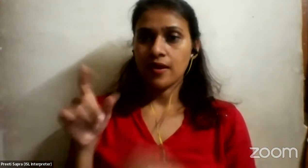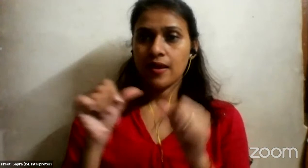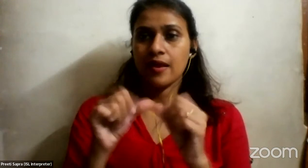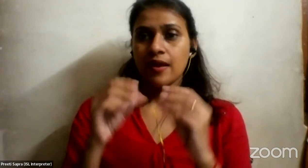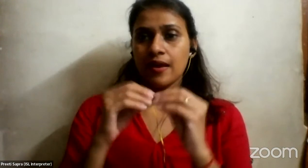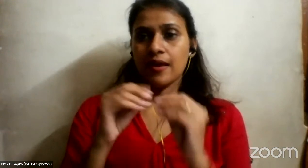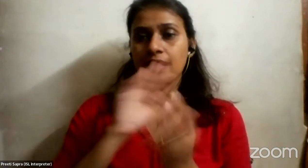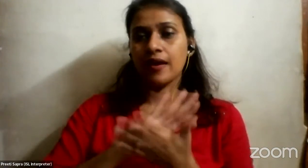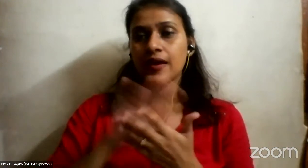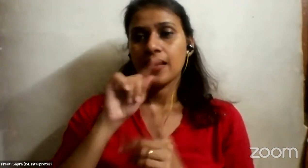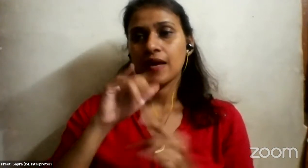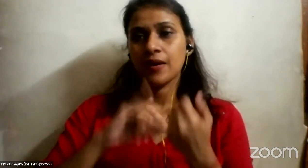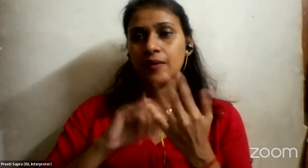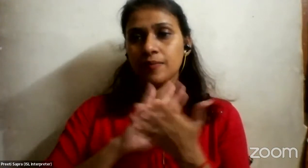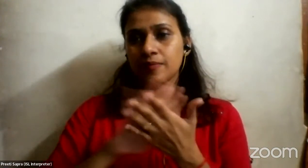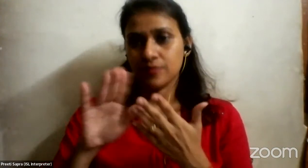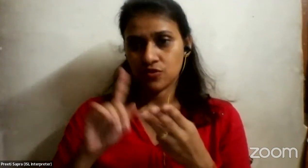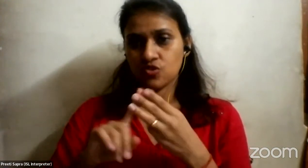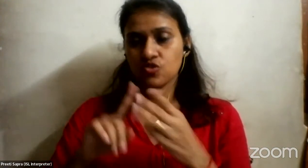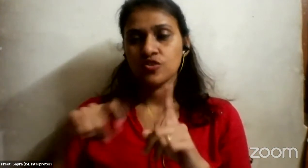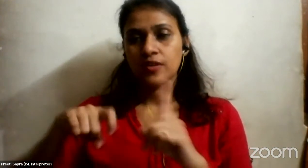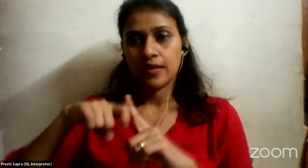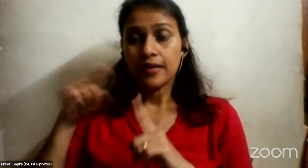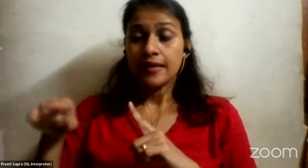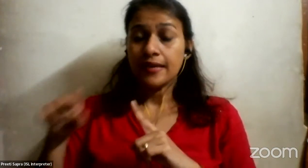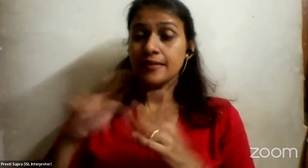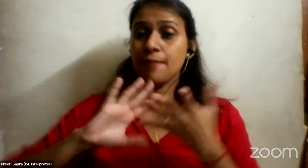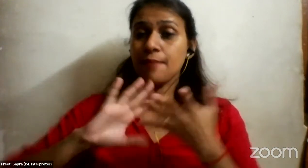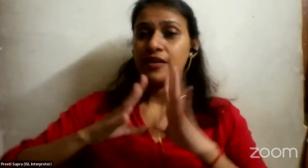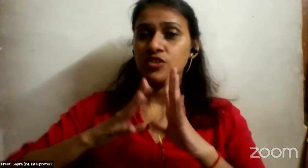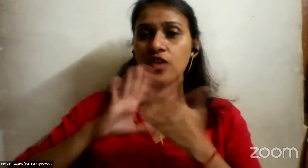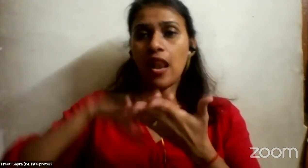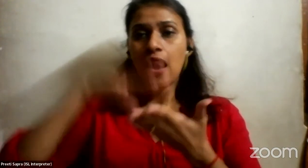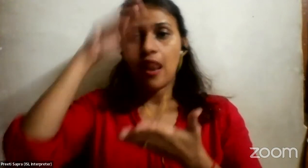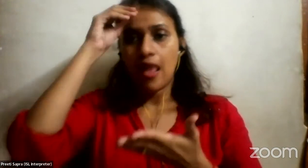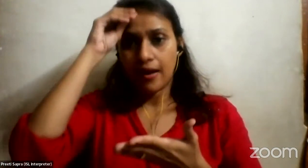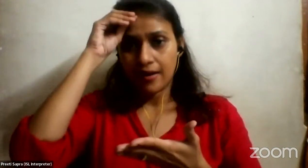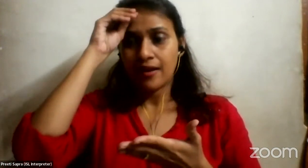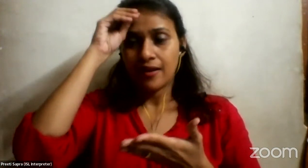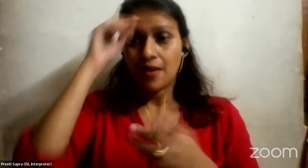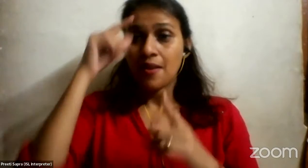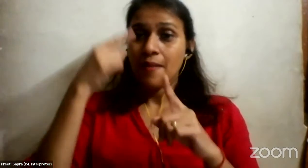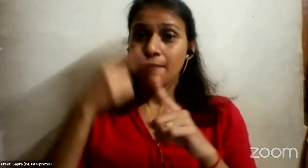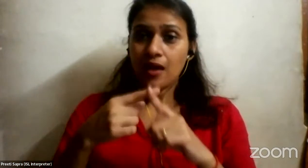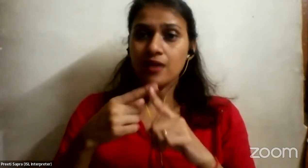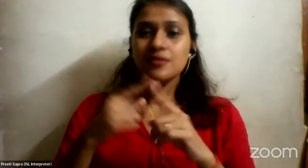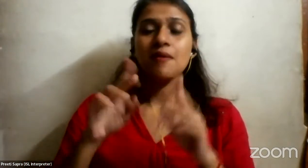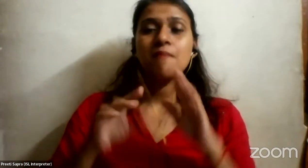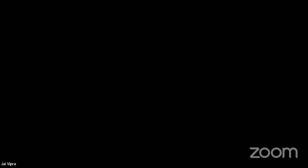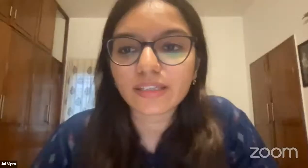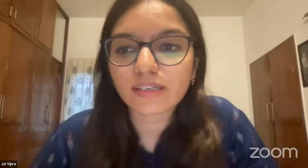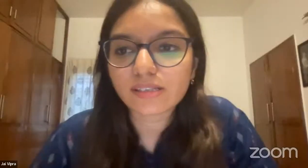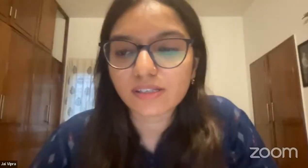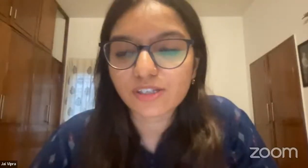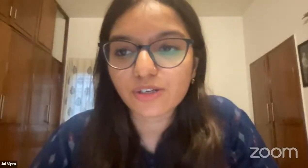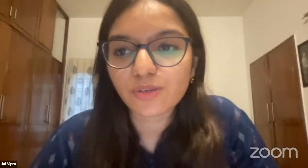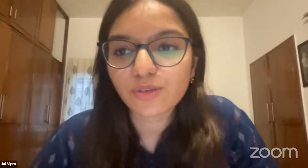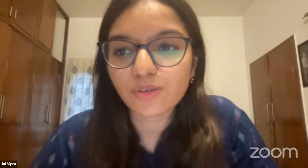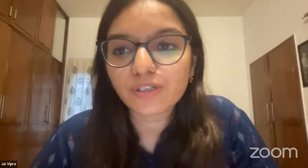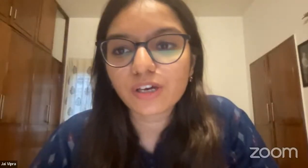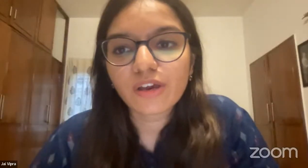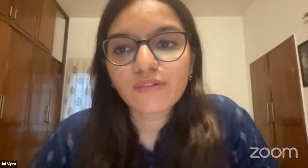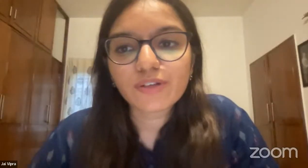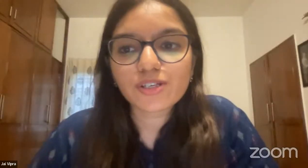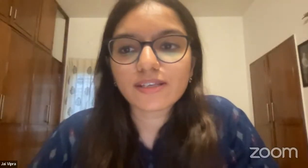ethics researcher and machine learning engineer. He is the founder and principal researcher at the Montreal AI Ethics